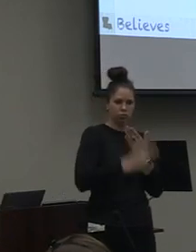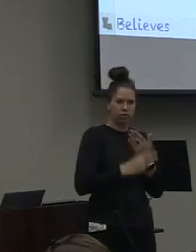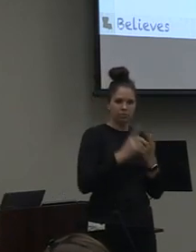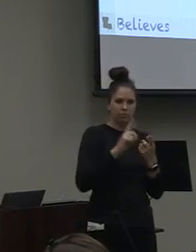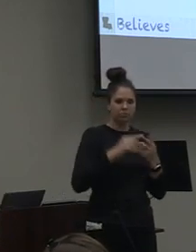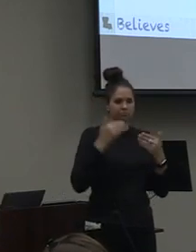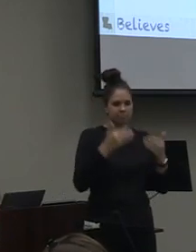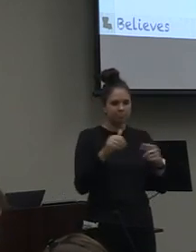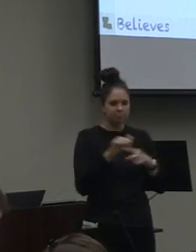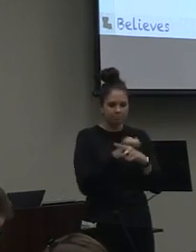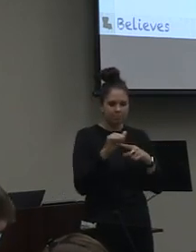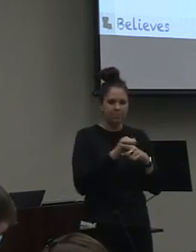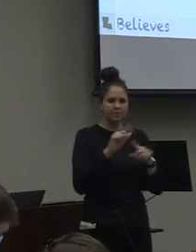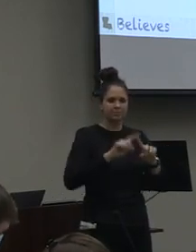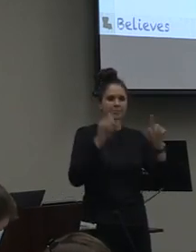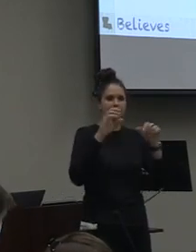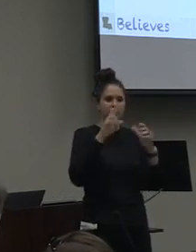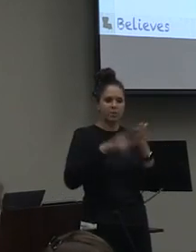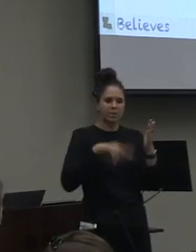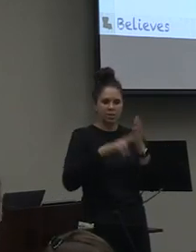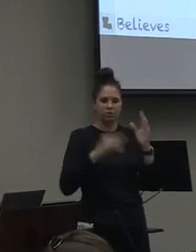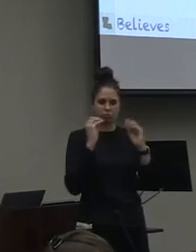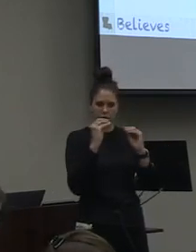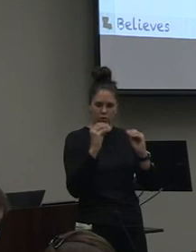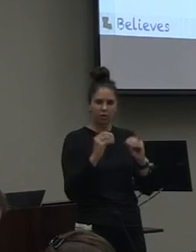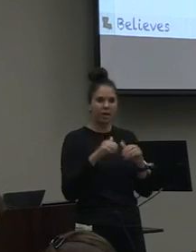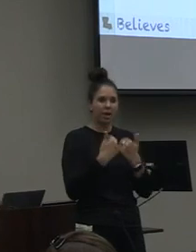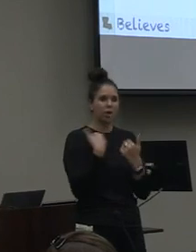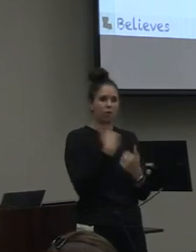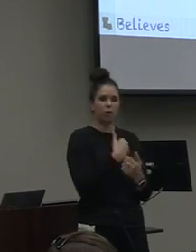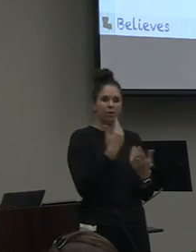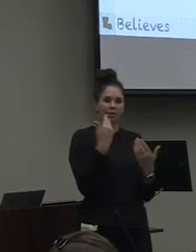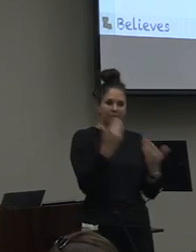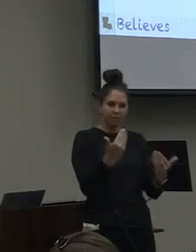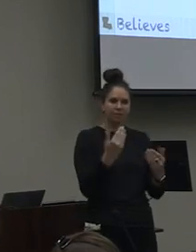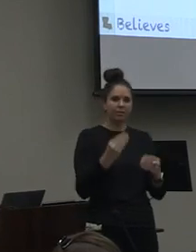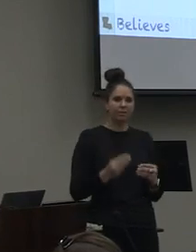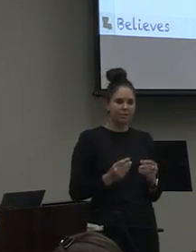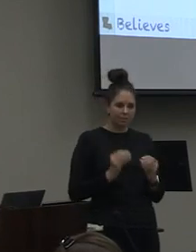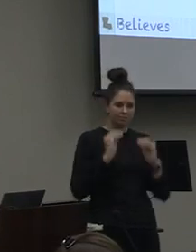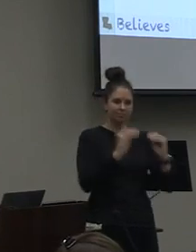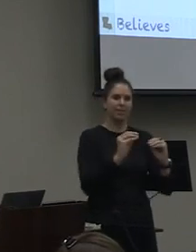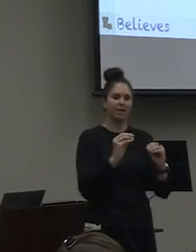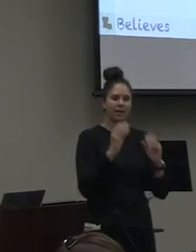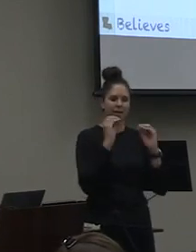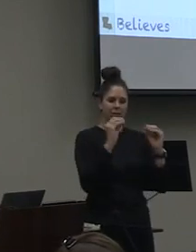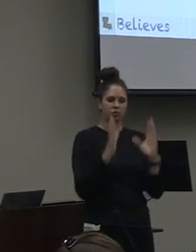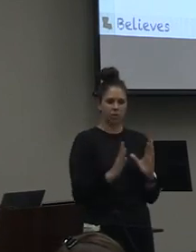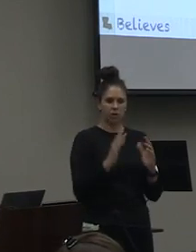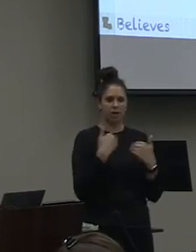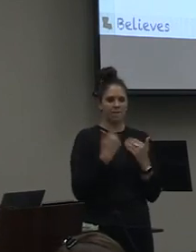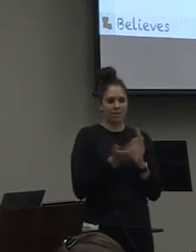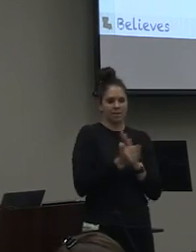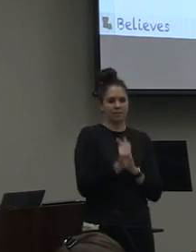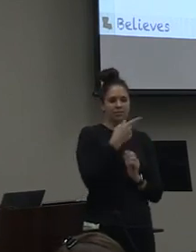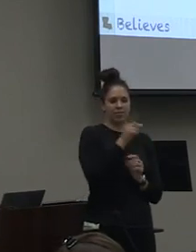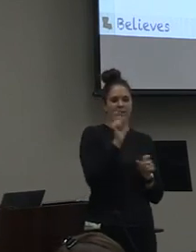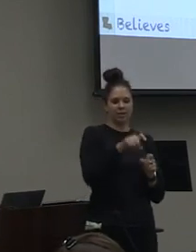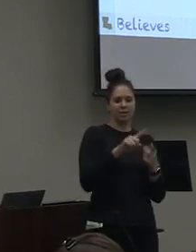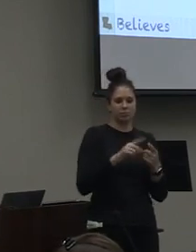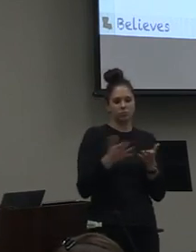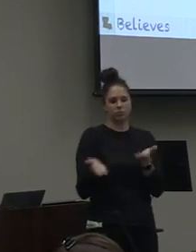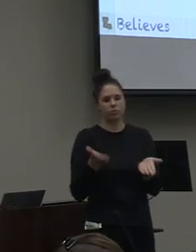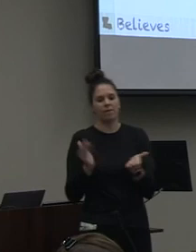reading instruction, how we can best equip educators to have the skills that they need to best serve